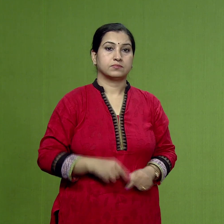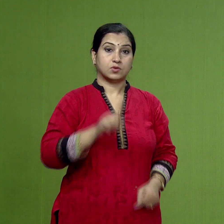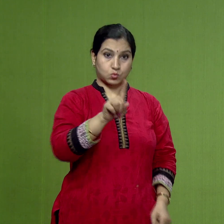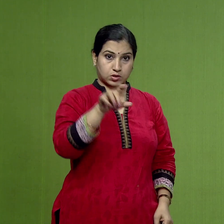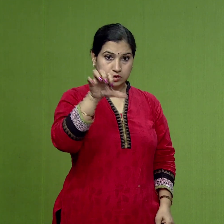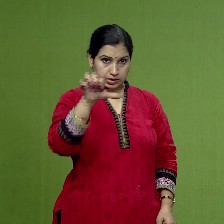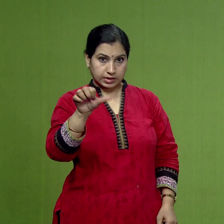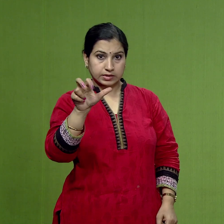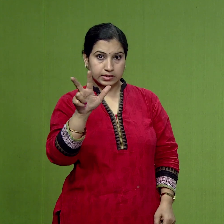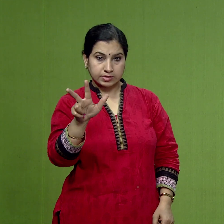Culture?